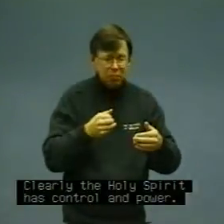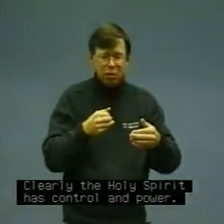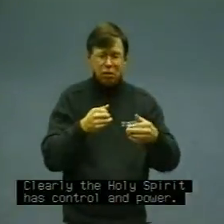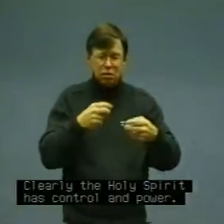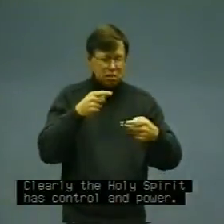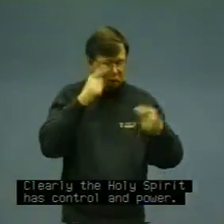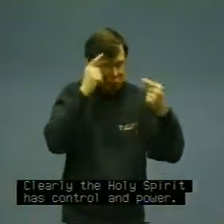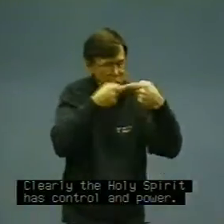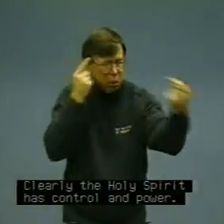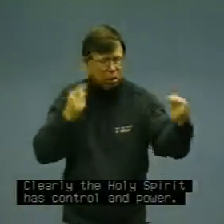and power.